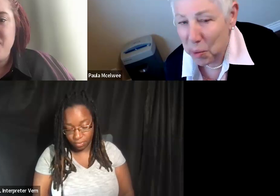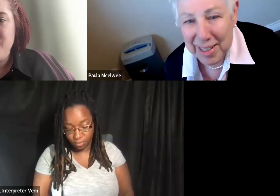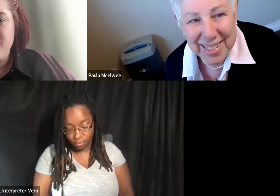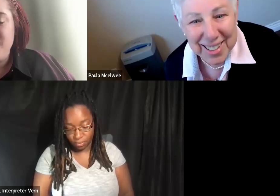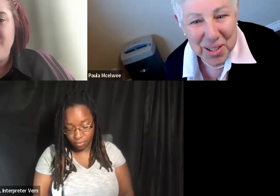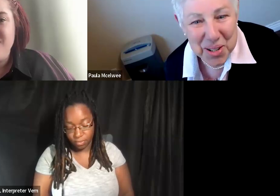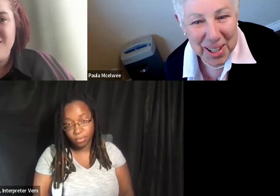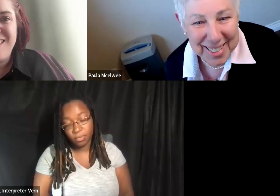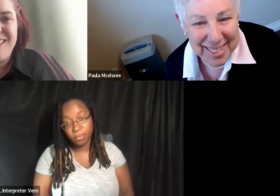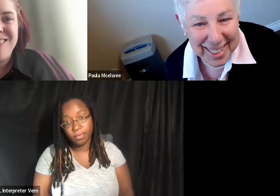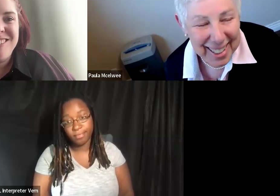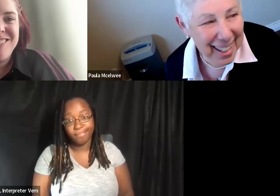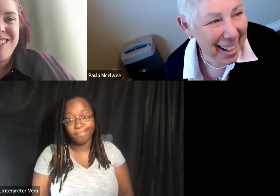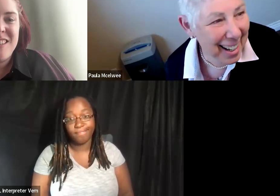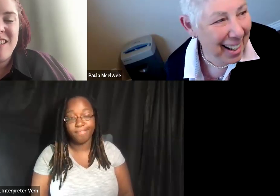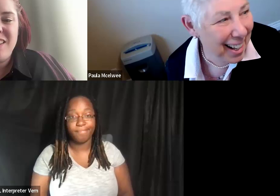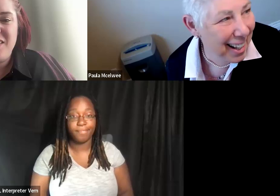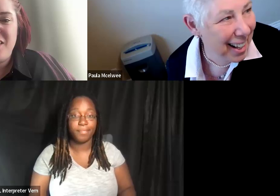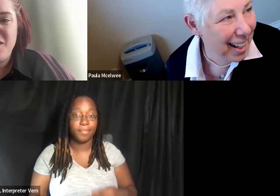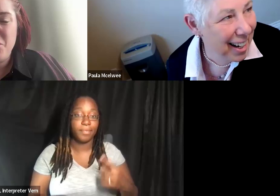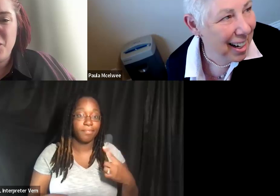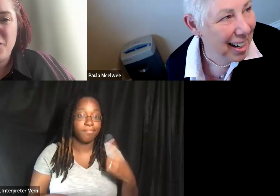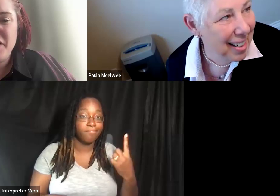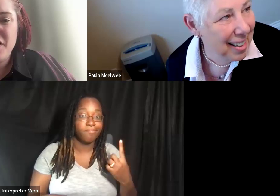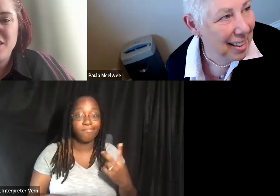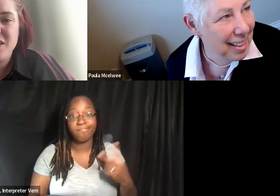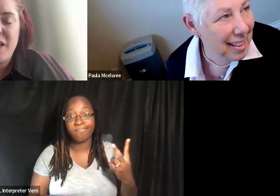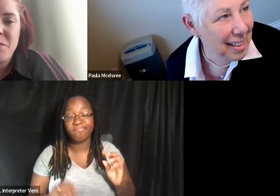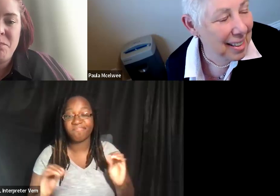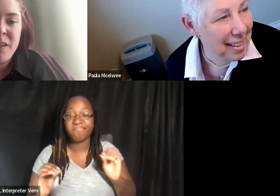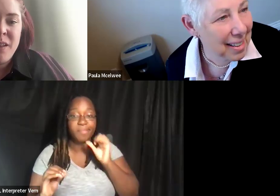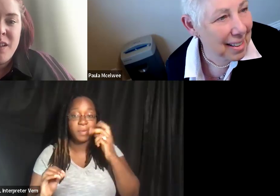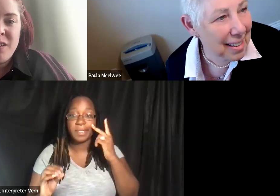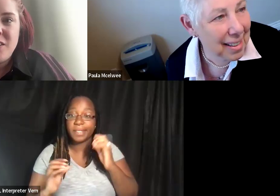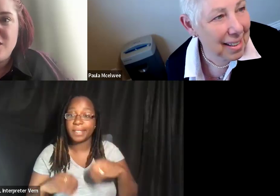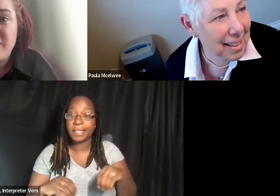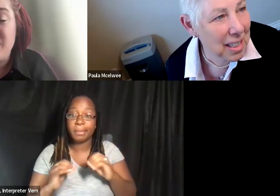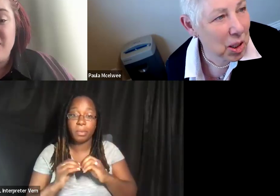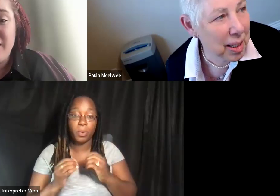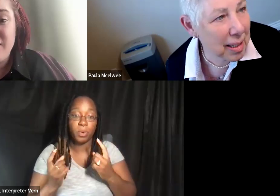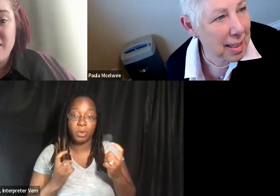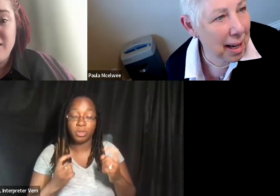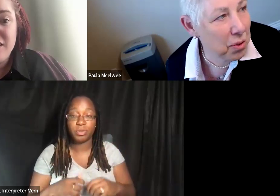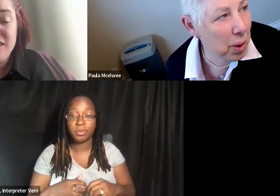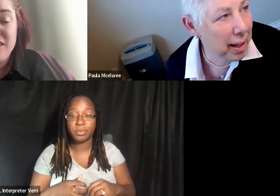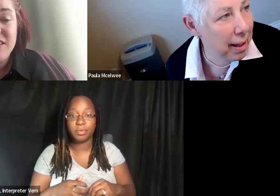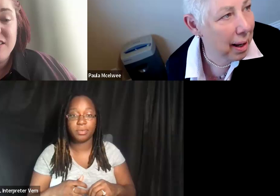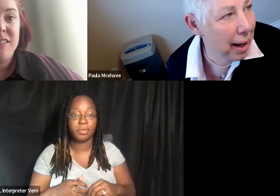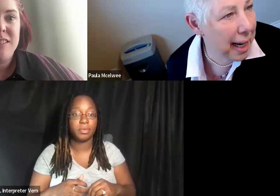I Going once, going twice. do not see any more questions. So Let's look at that